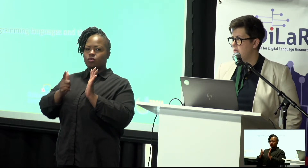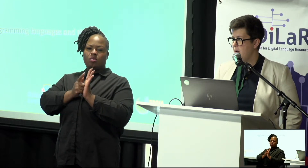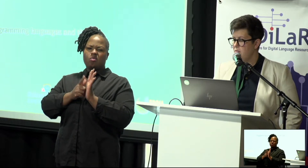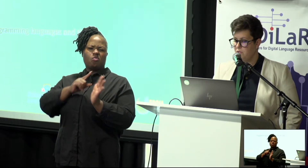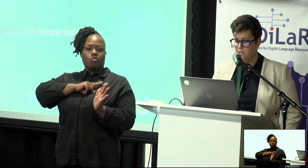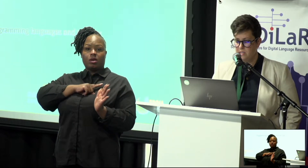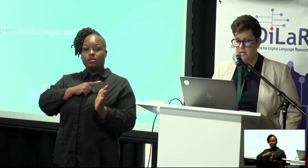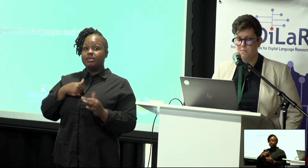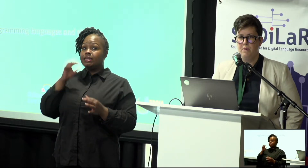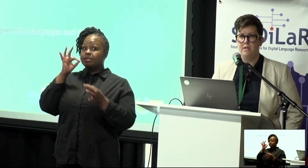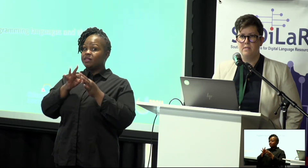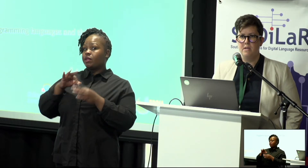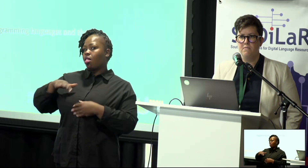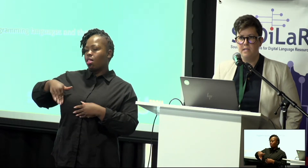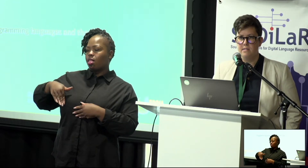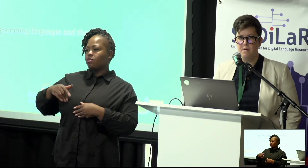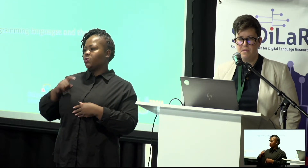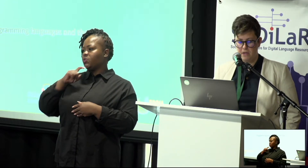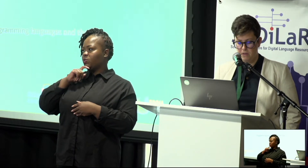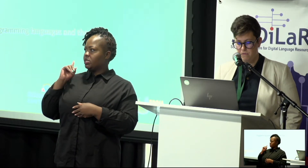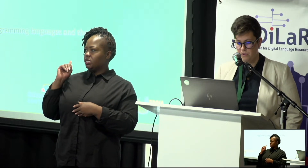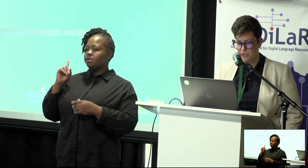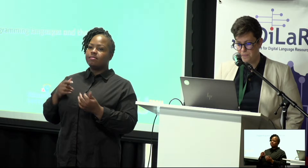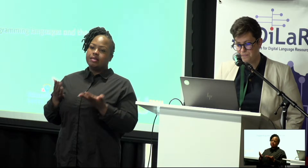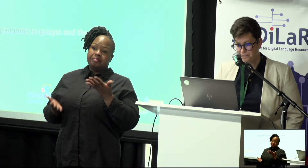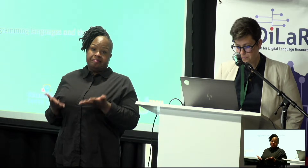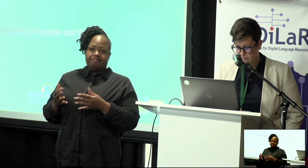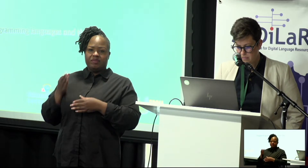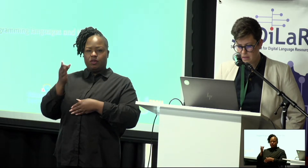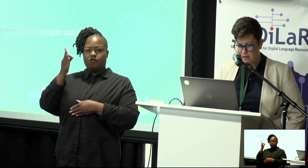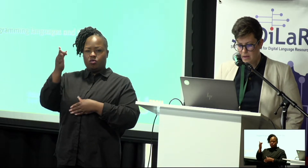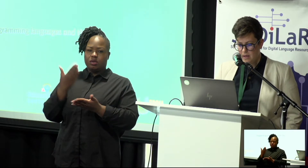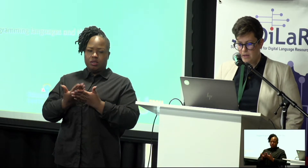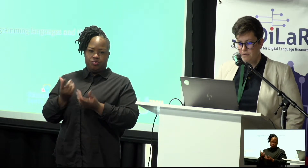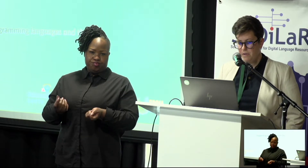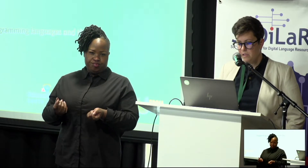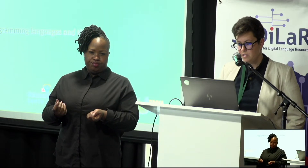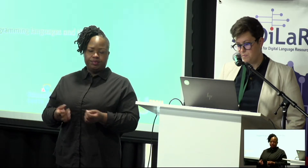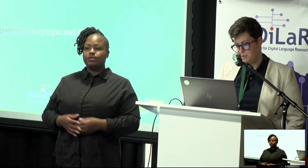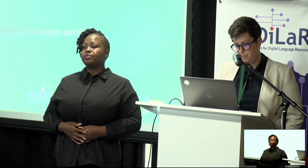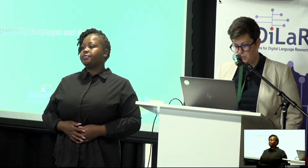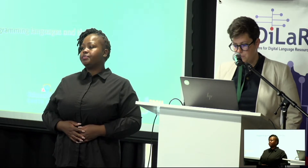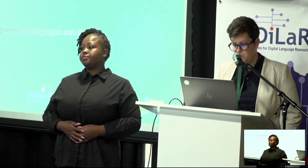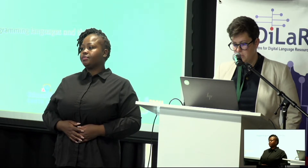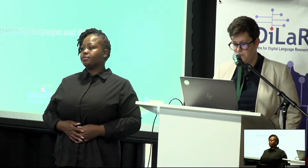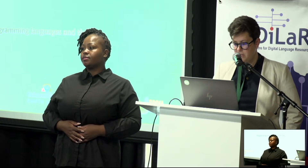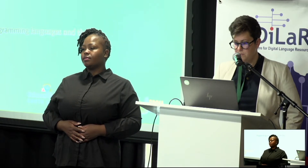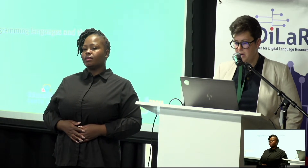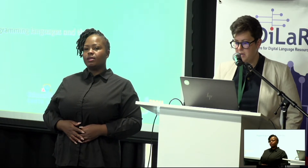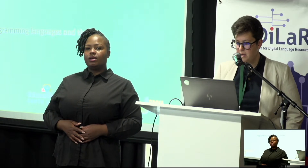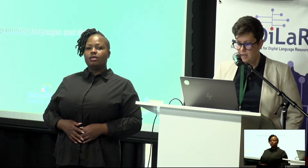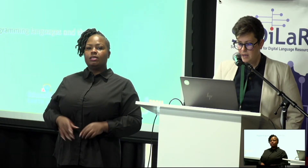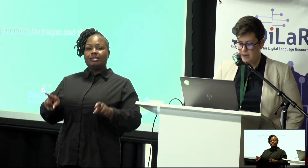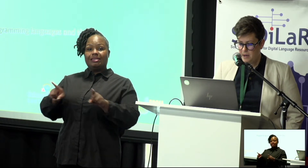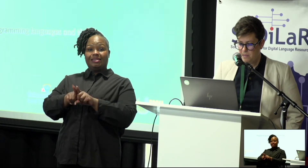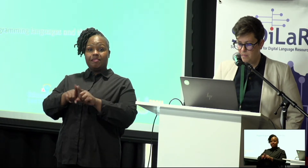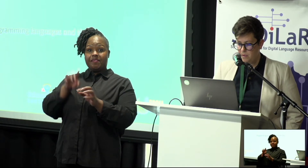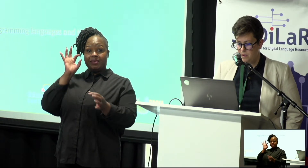specific uses that I've used yet, but definitely something in the future. In a field as term-specific as